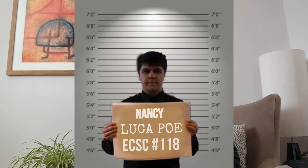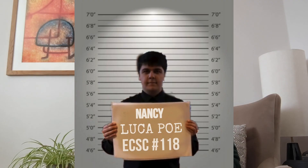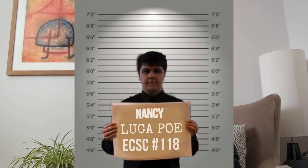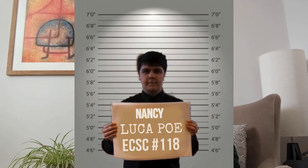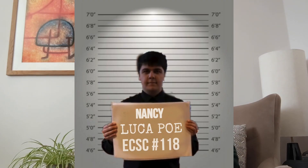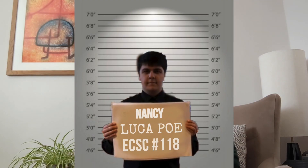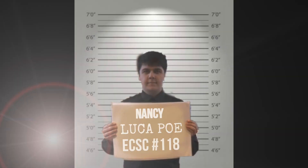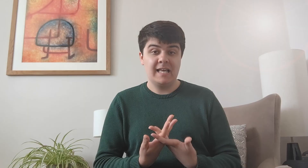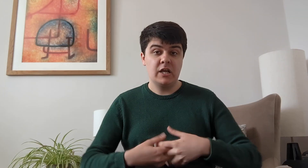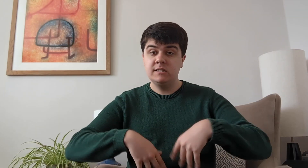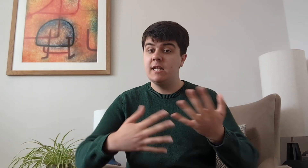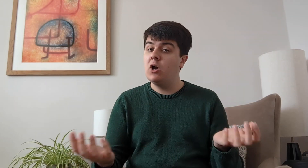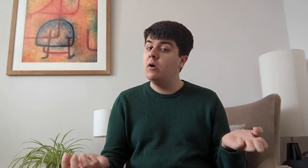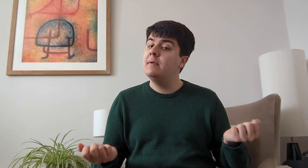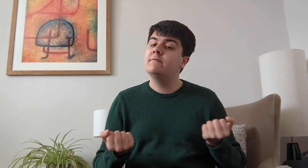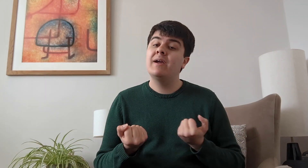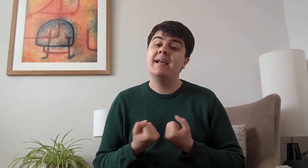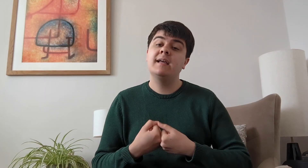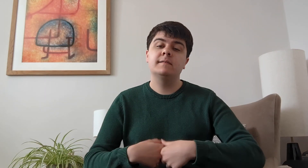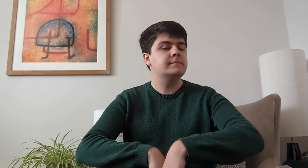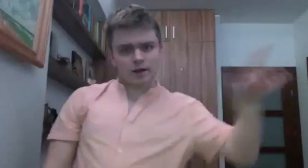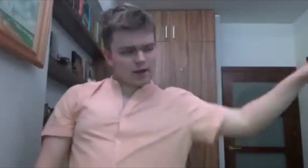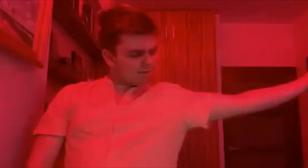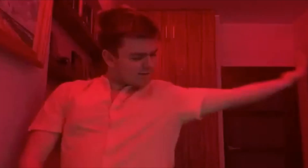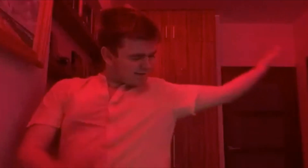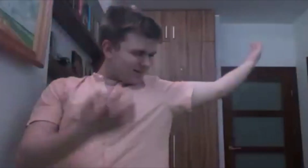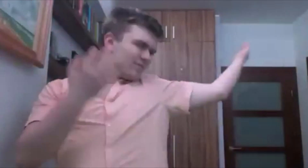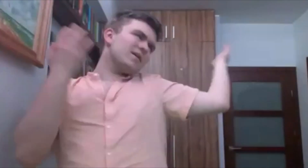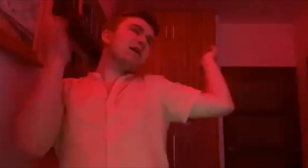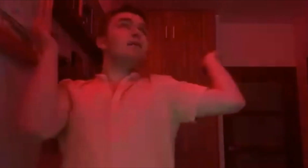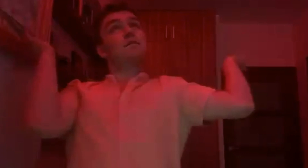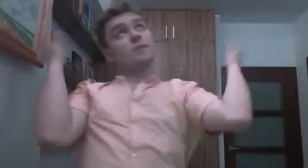Give me 2 years and your dinner will be free. Gas station champagne is on me.